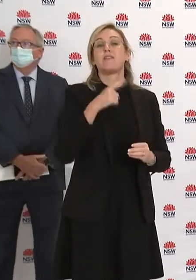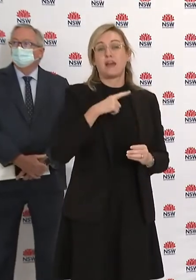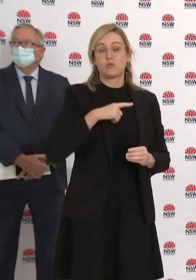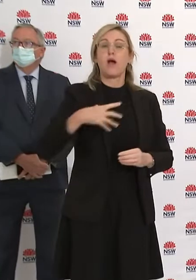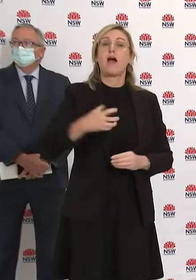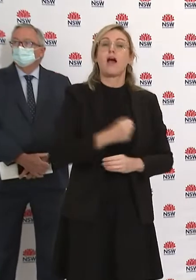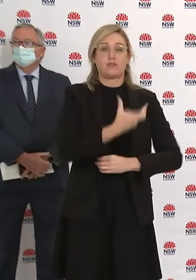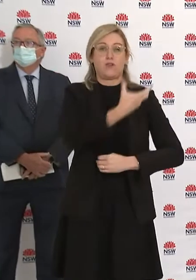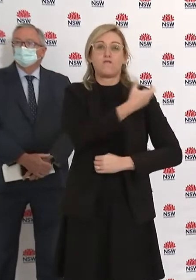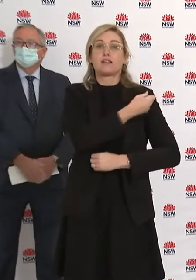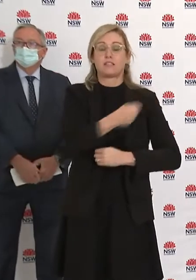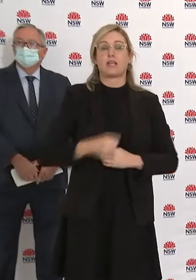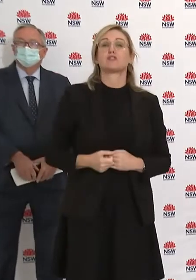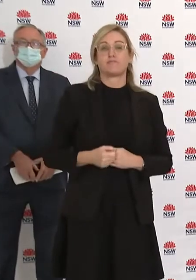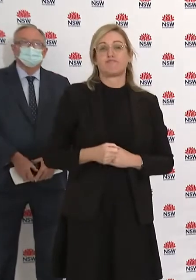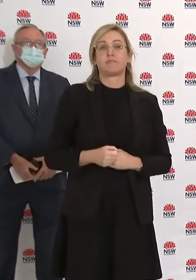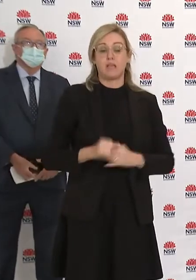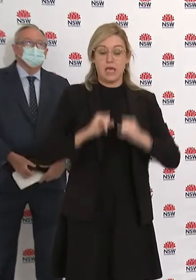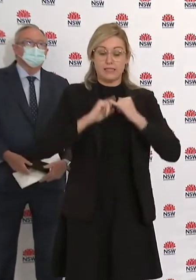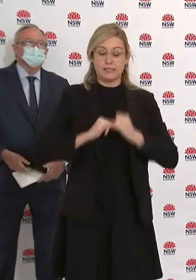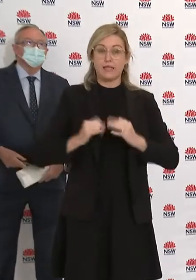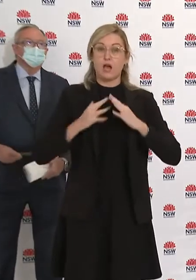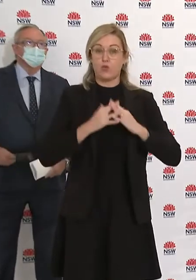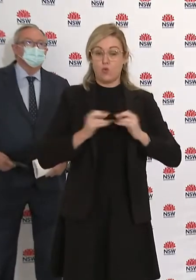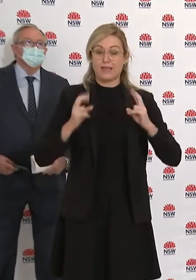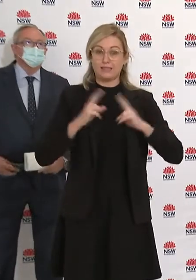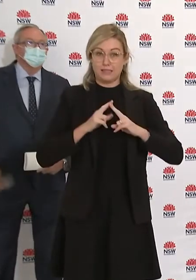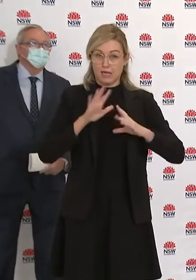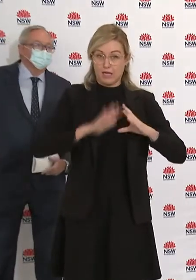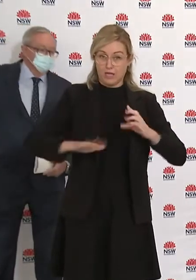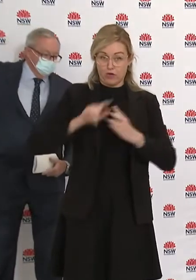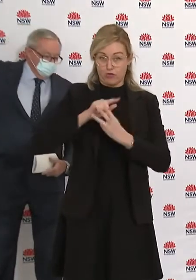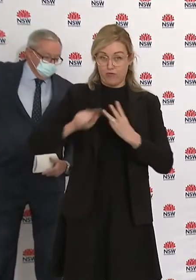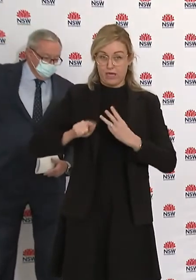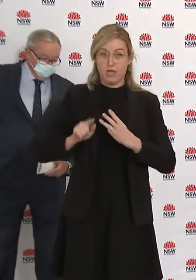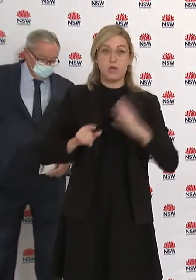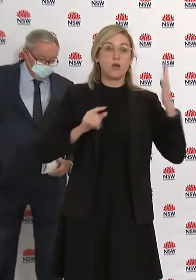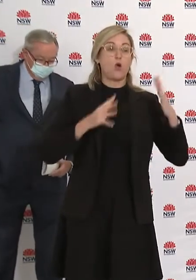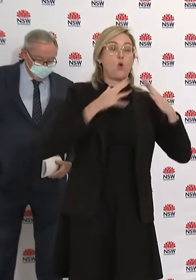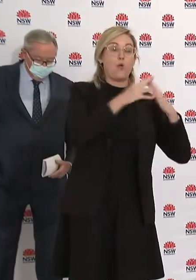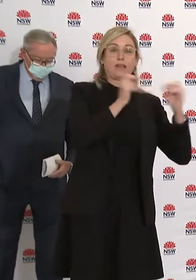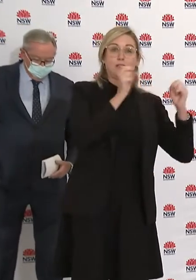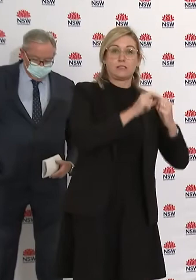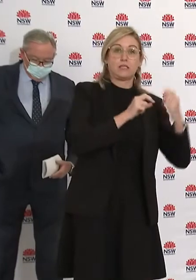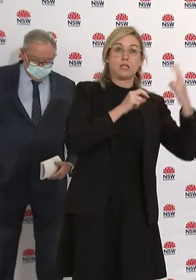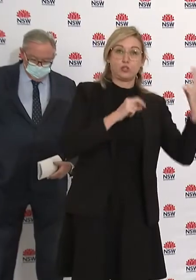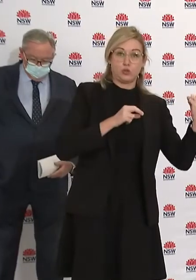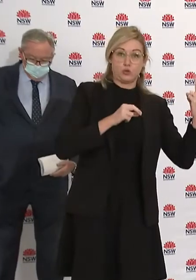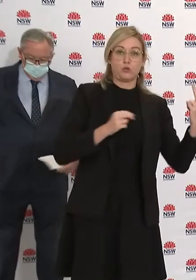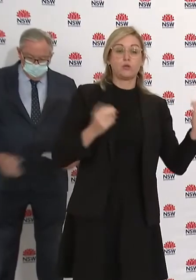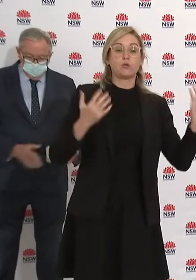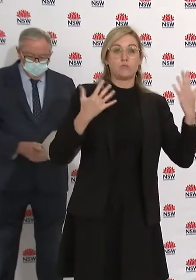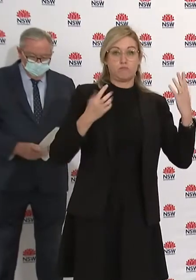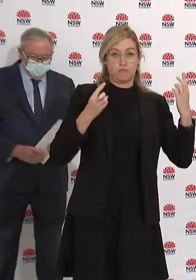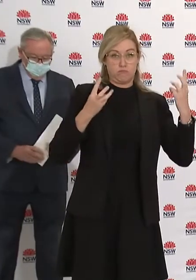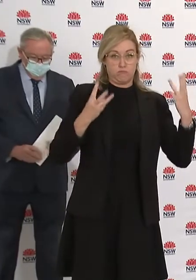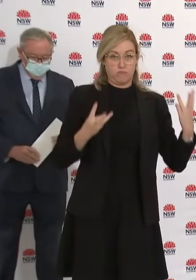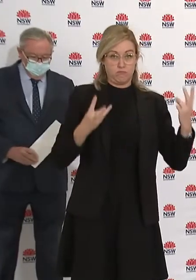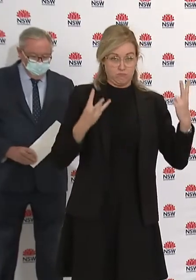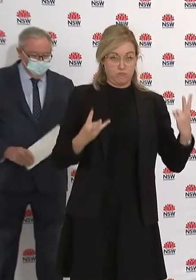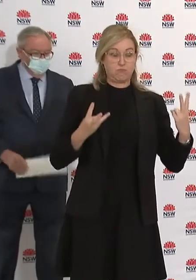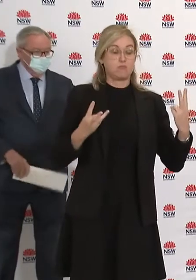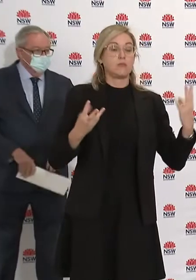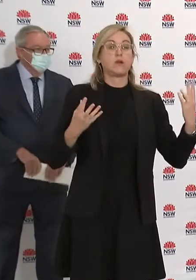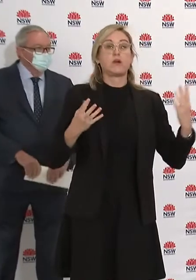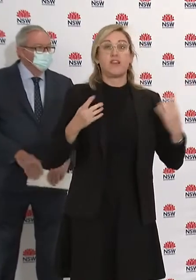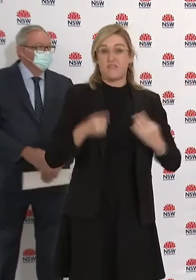southwestern Sydney and parts of Western Sydney have some of the lower levels of vaccination coverage, which poses another